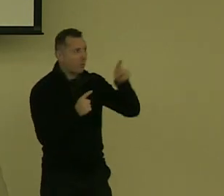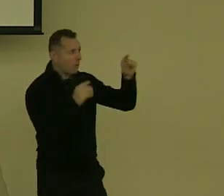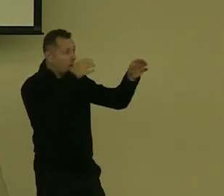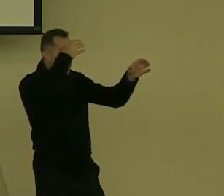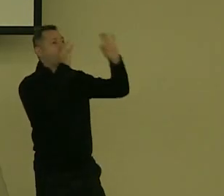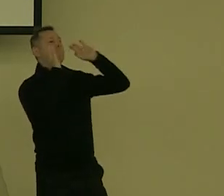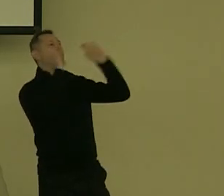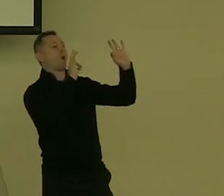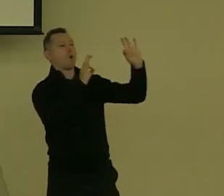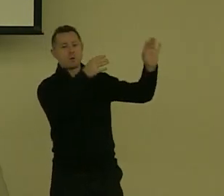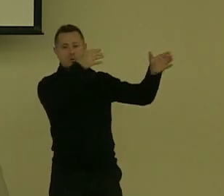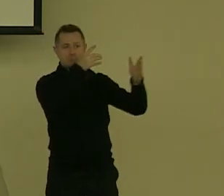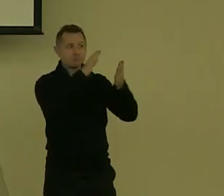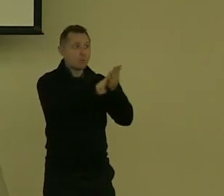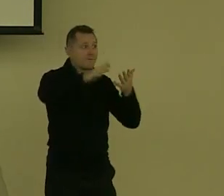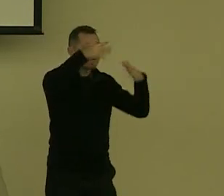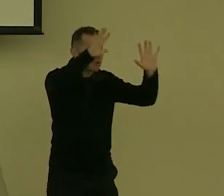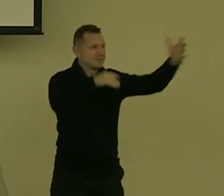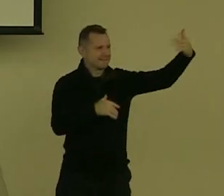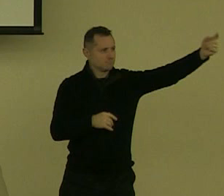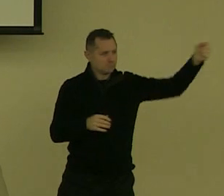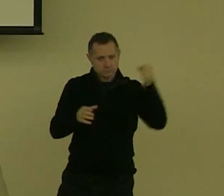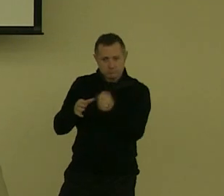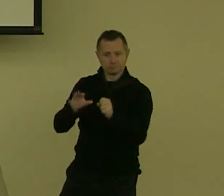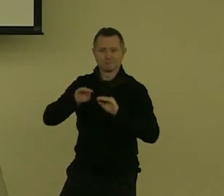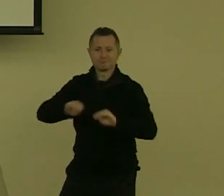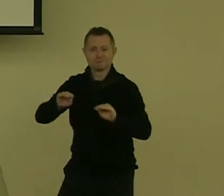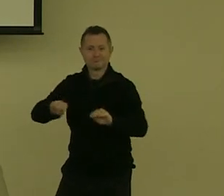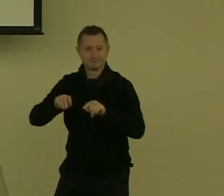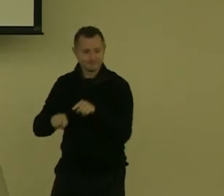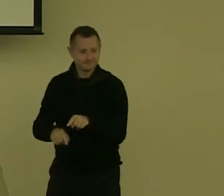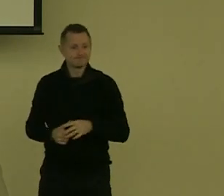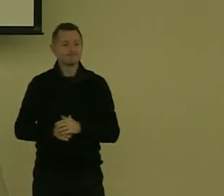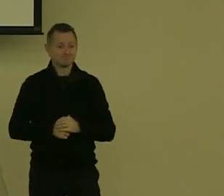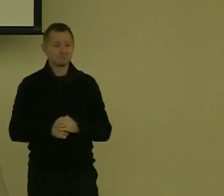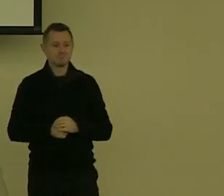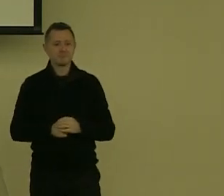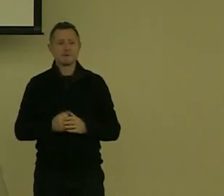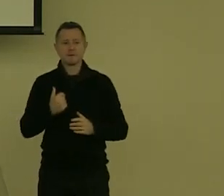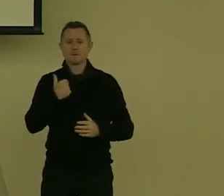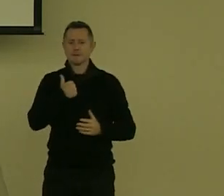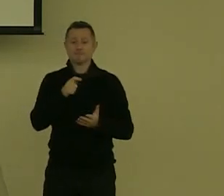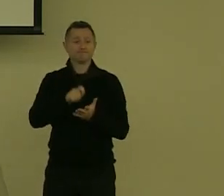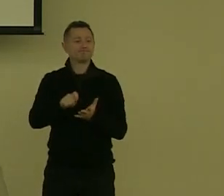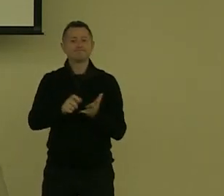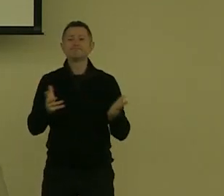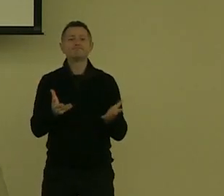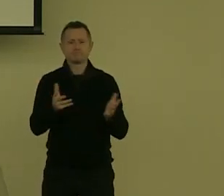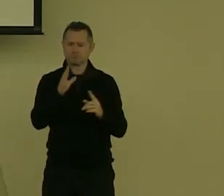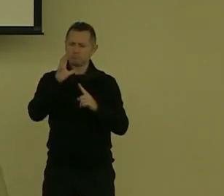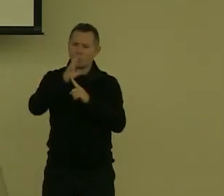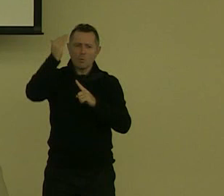a popular writer. But I facilitate scholarship, and that is